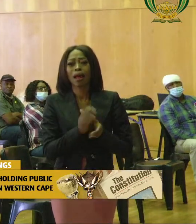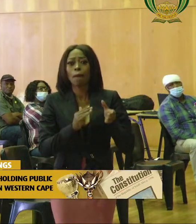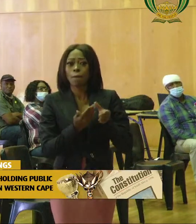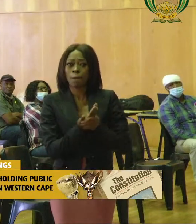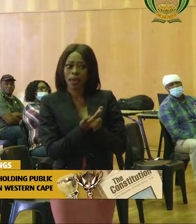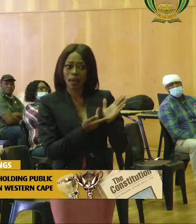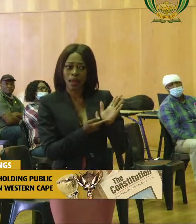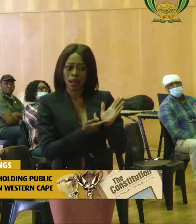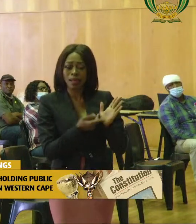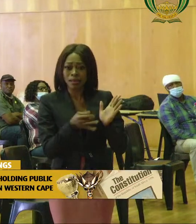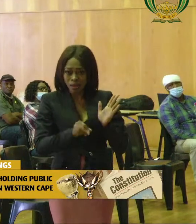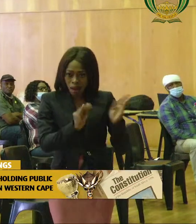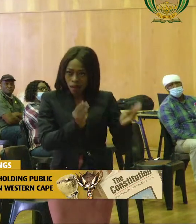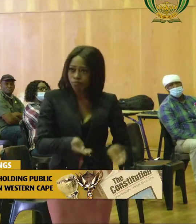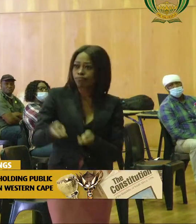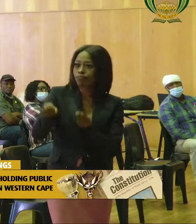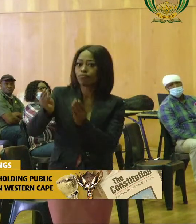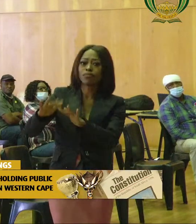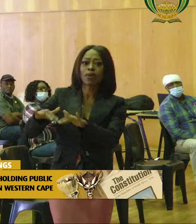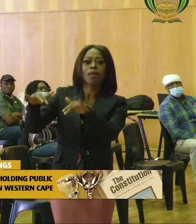to go to Parliament,